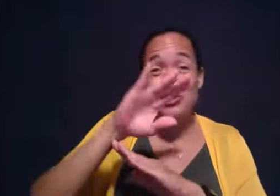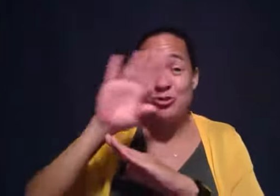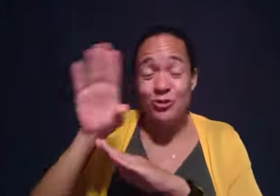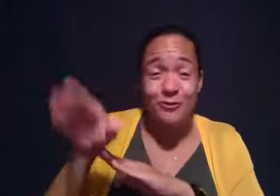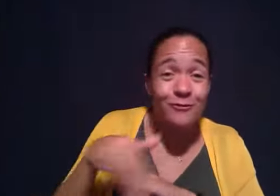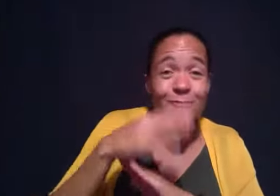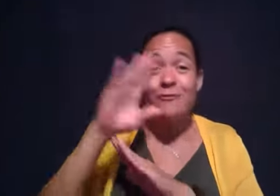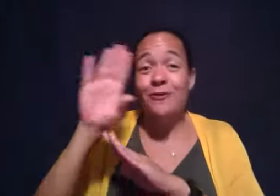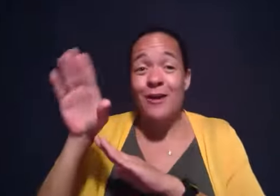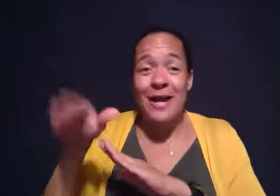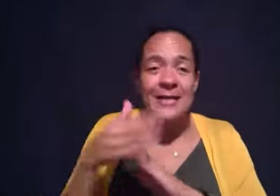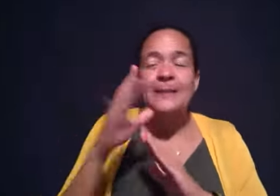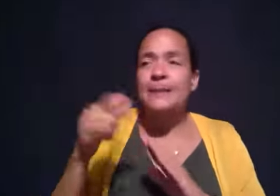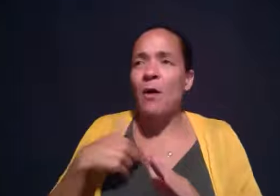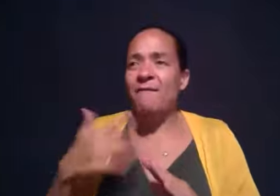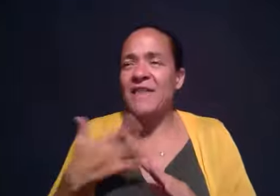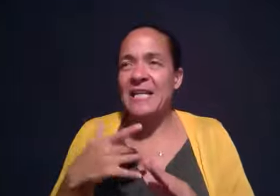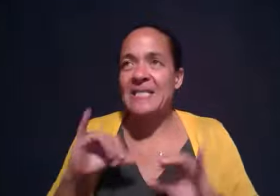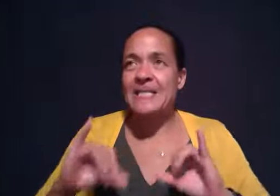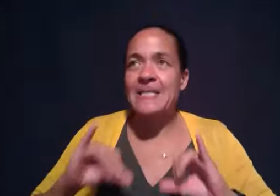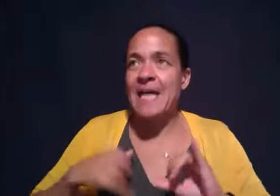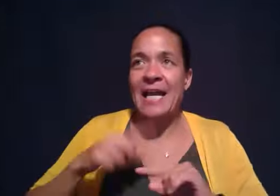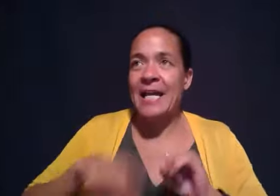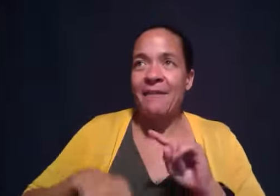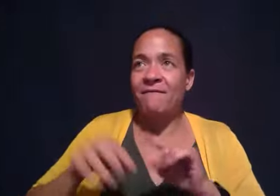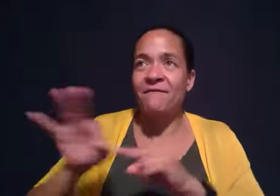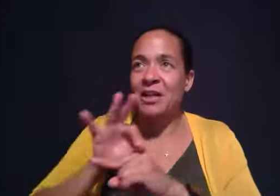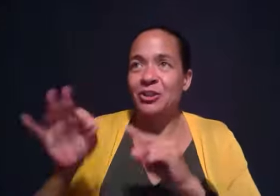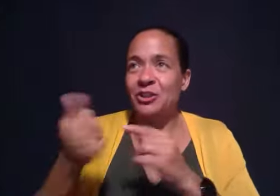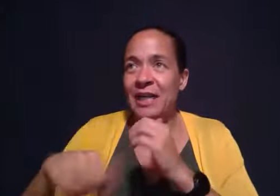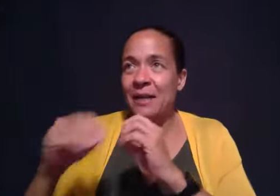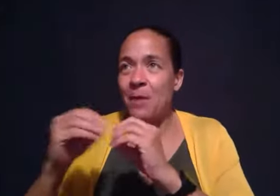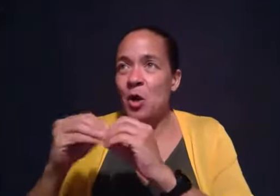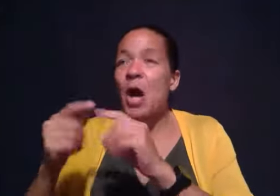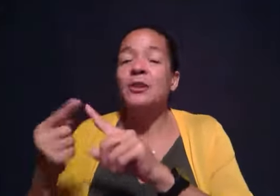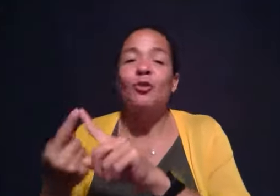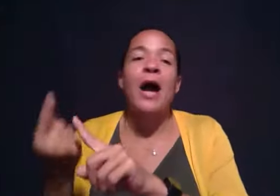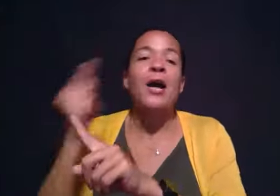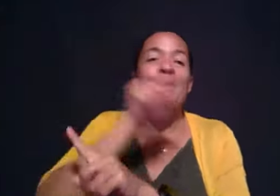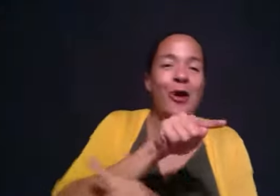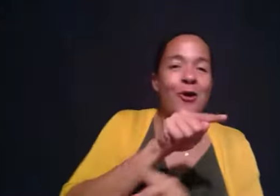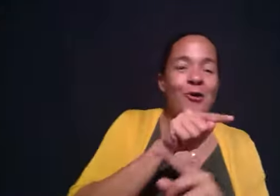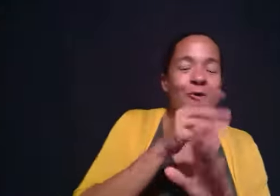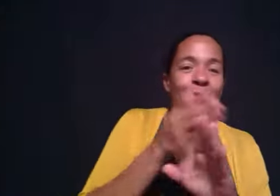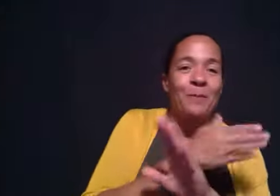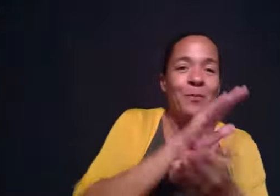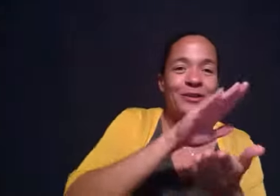on me, I'd go back to the daycare. And I just flip-flop between these two jobs. And